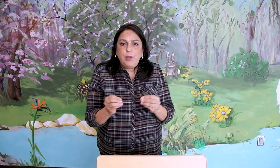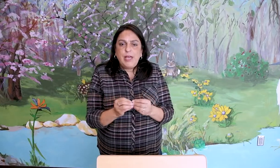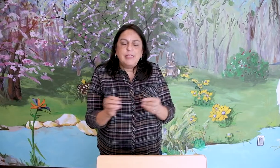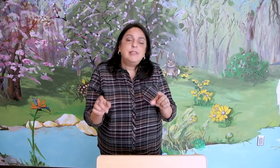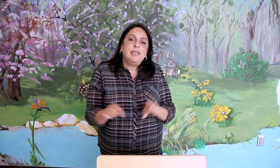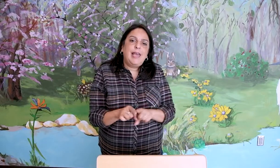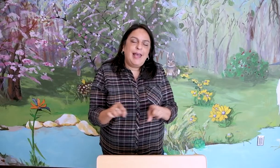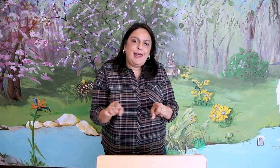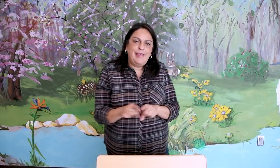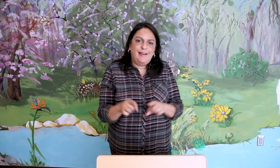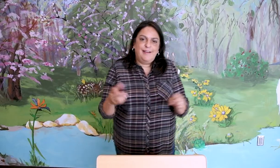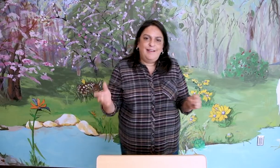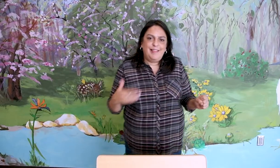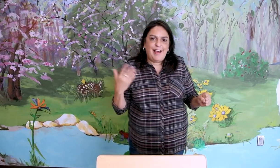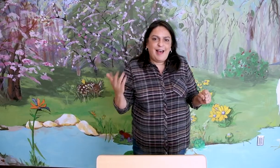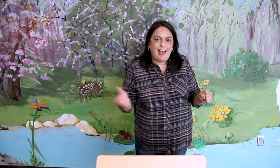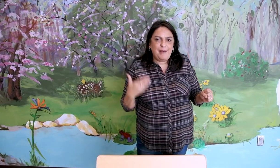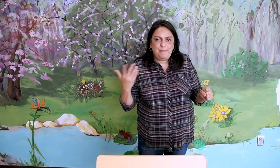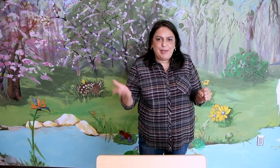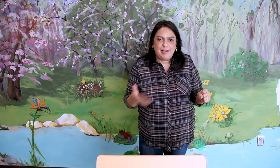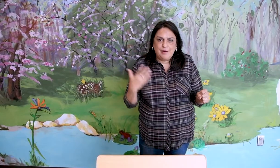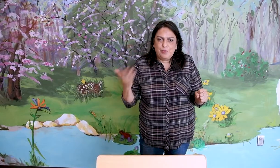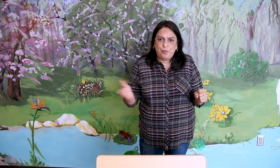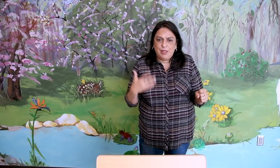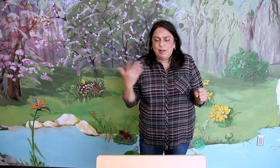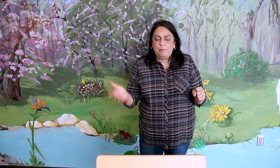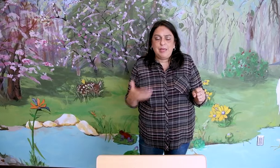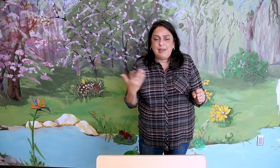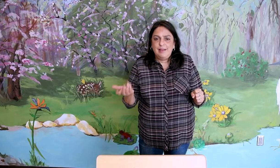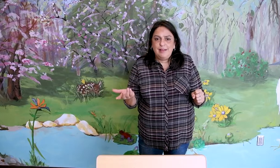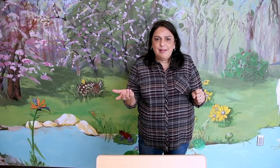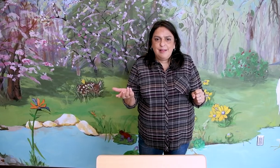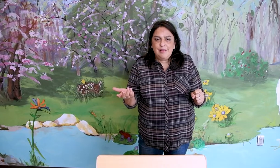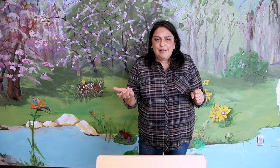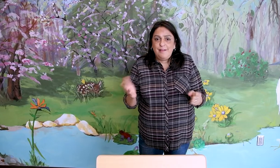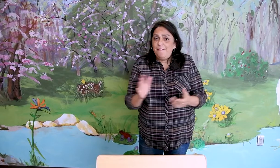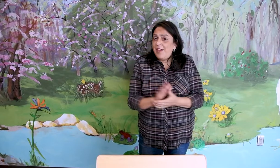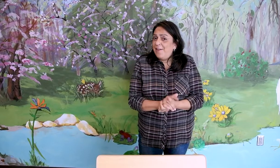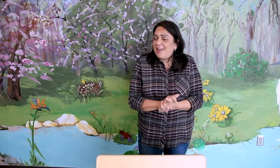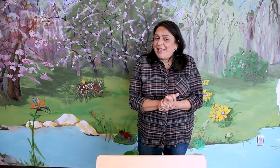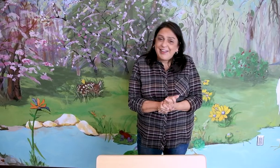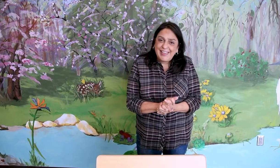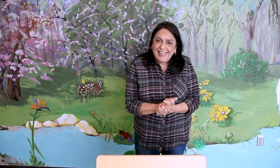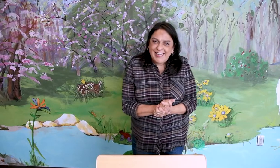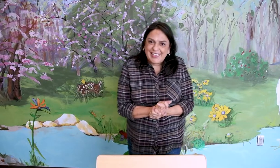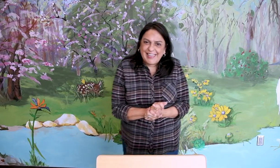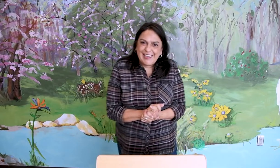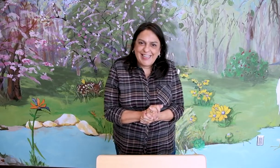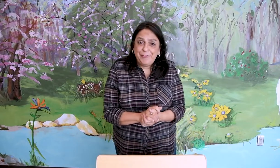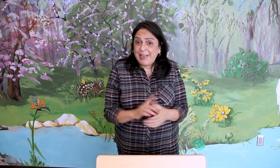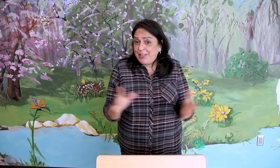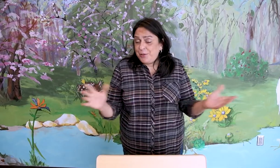get together, the happier we'll be. Very good. Ready to do it